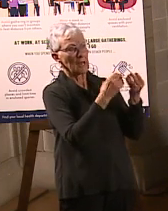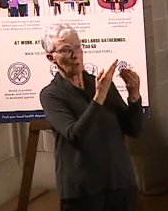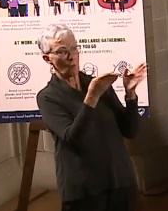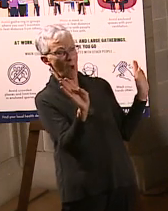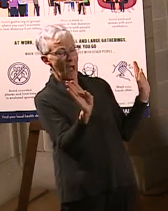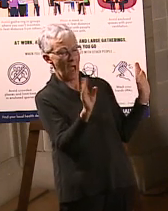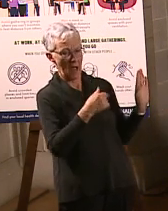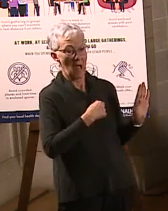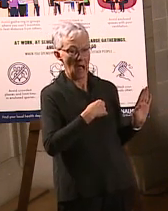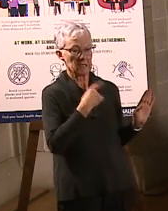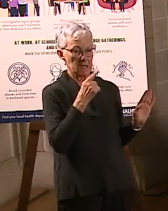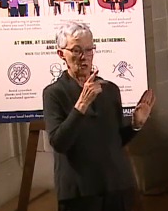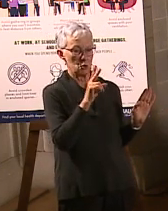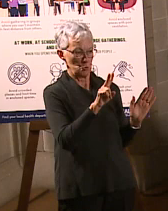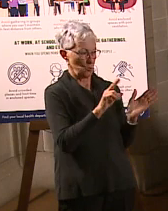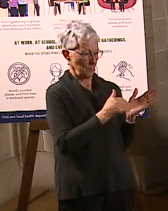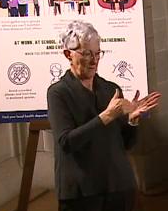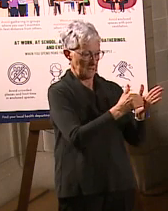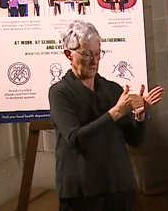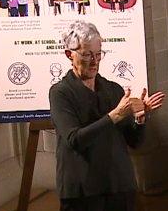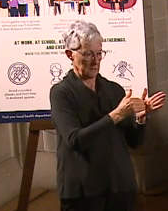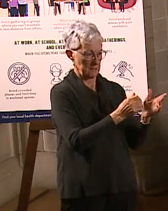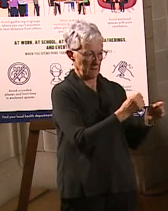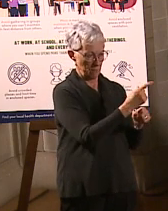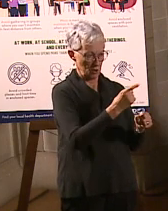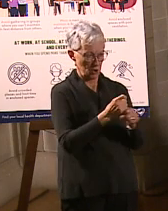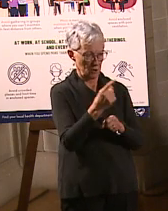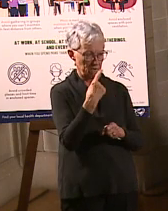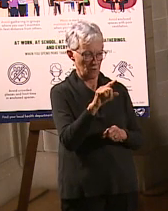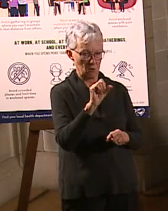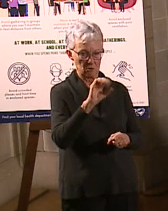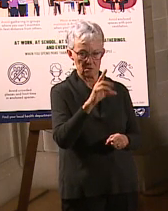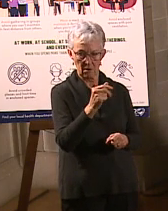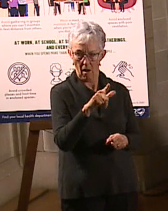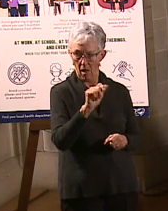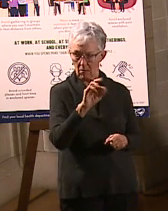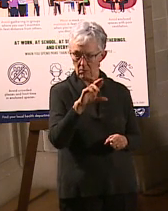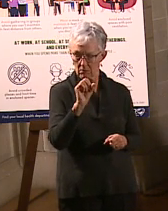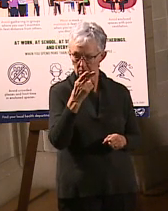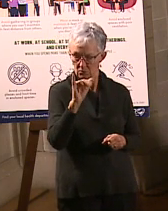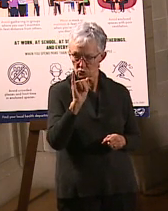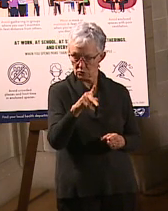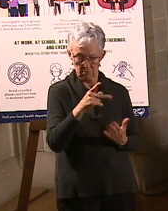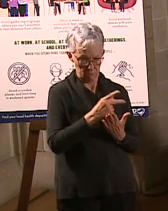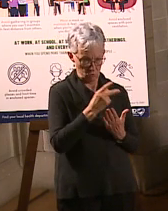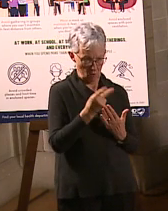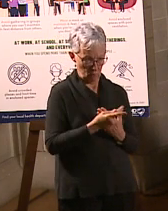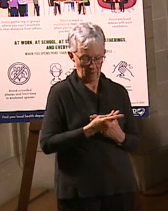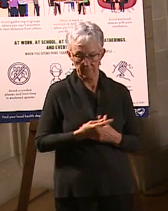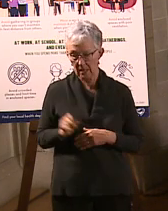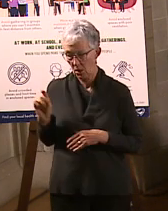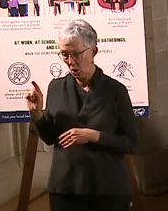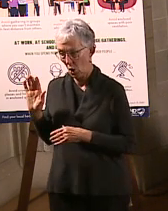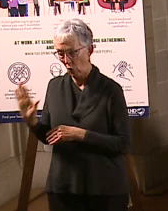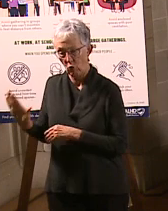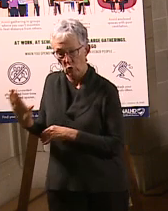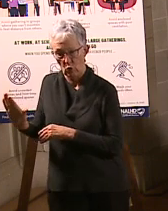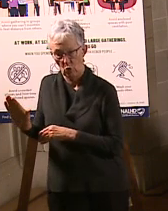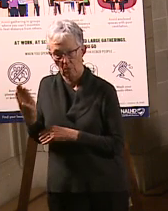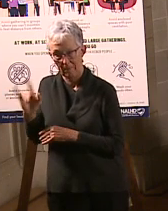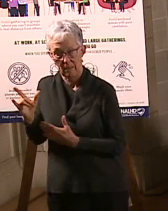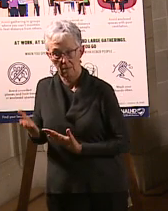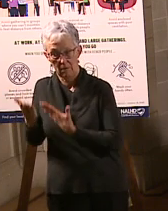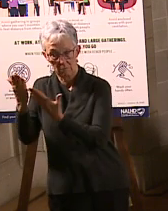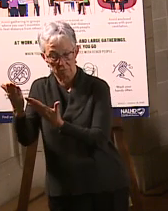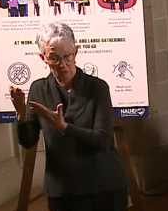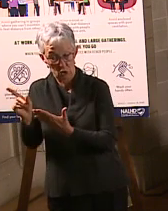for the scholarship program. Senator Linehan's bill is a little bit bigger in scope, and if she can convince her colleagues